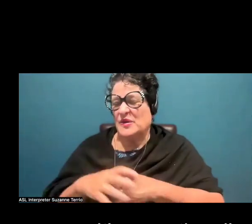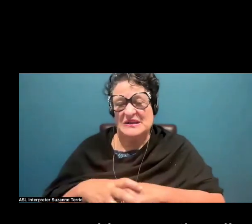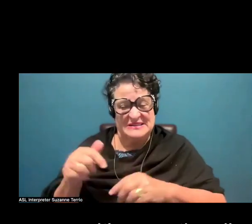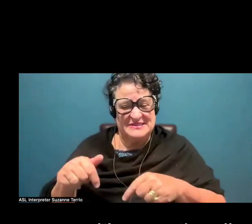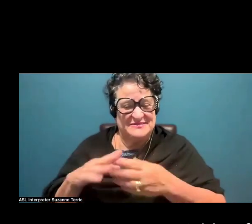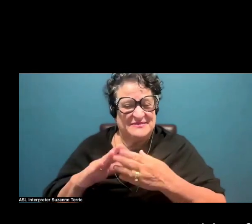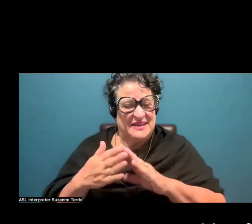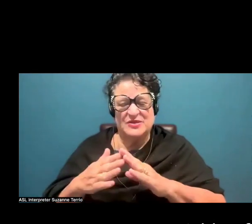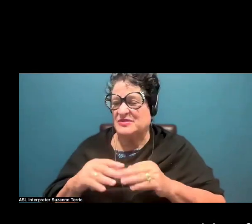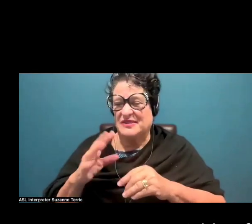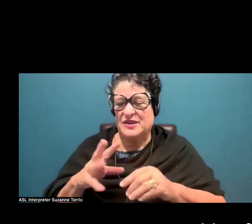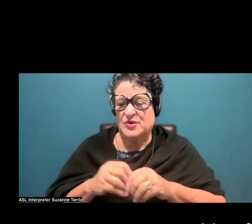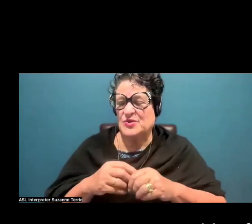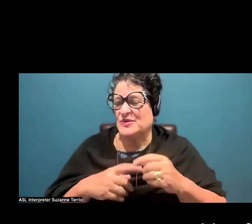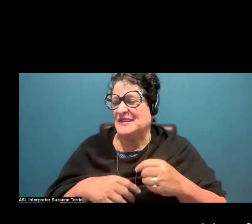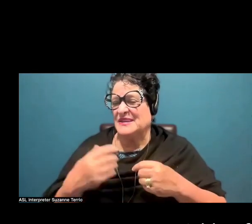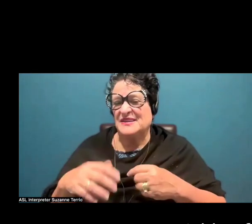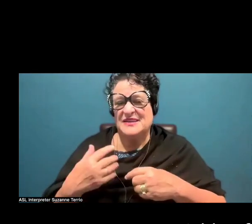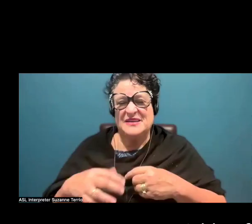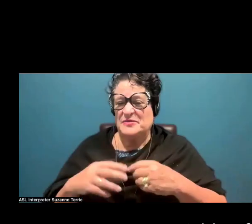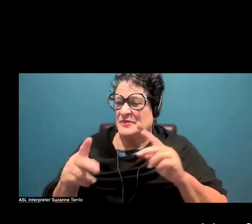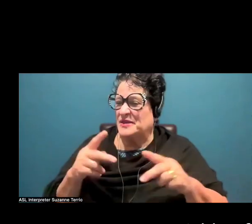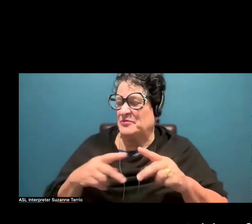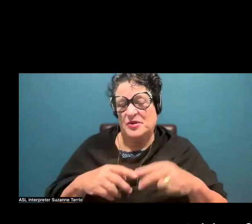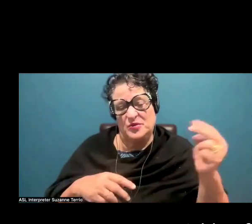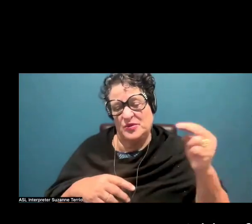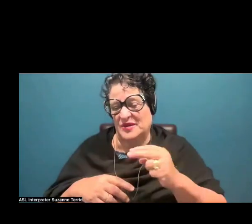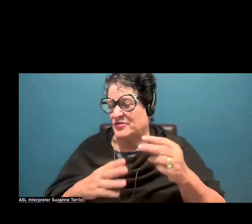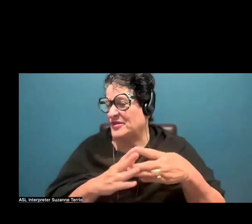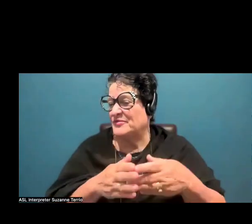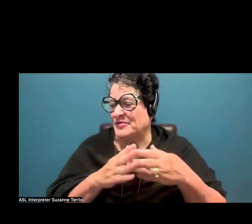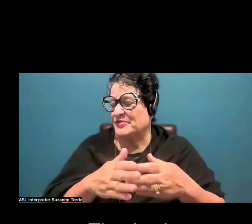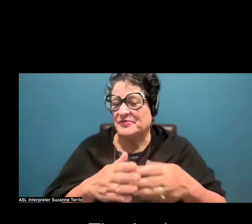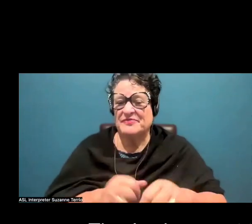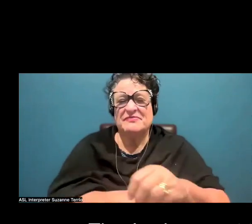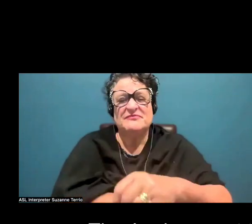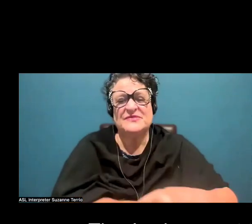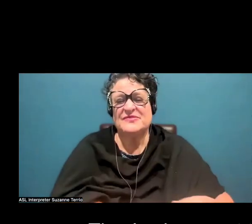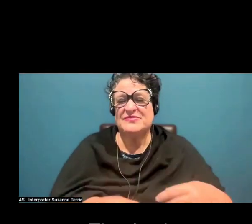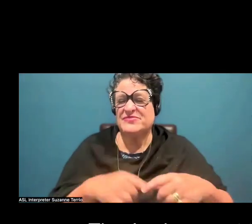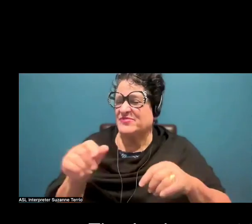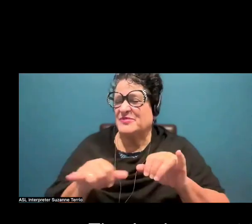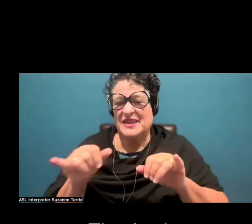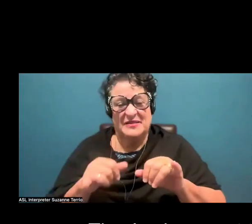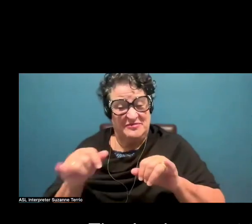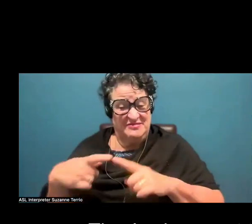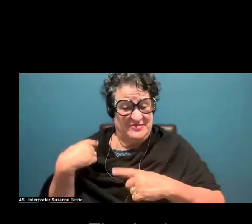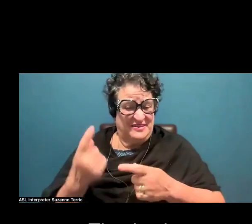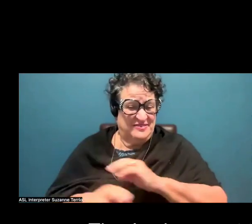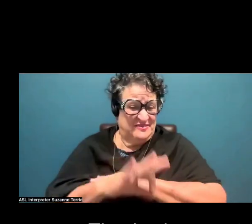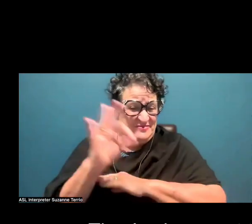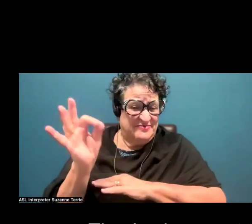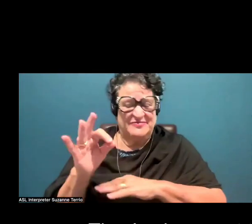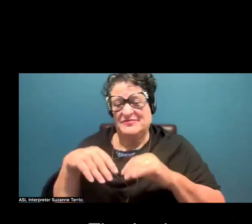and that's not including everyone watching from the boats dotted across the lake. They've been out there since the sun came up,